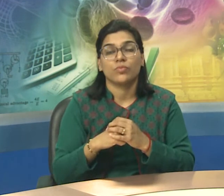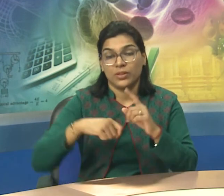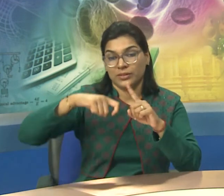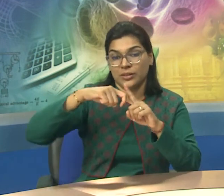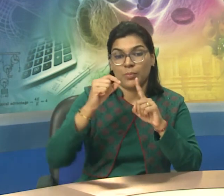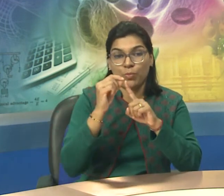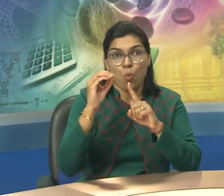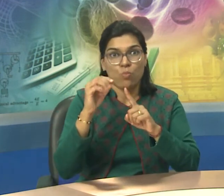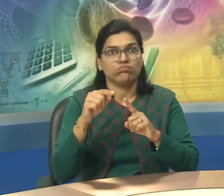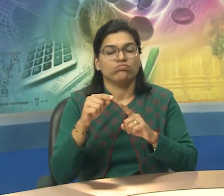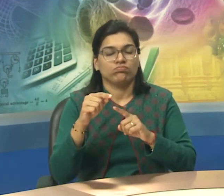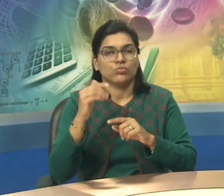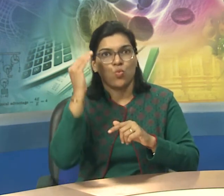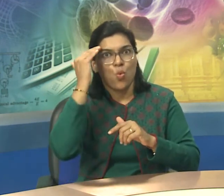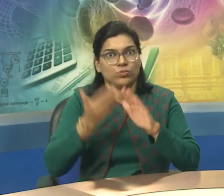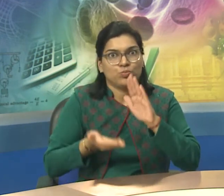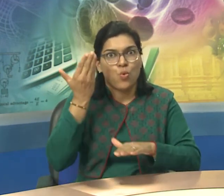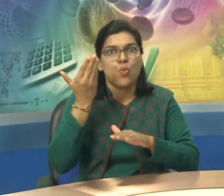KPO requires